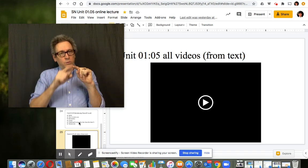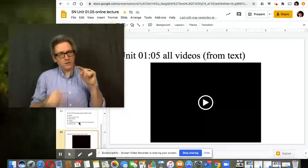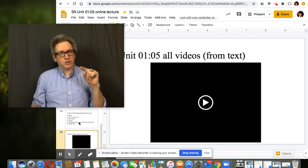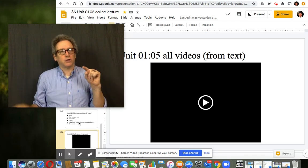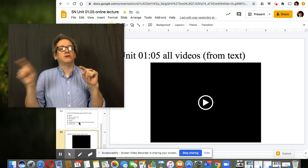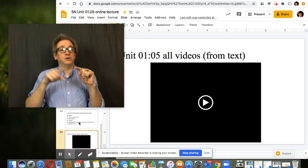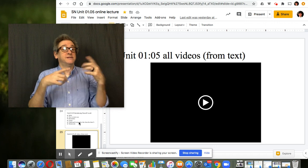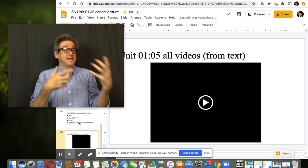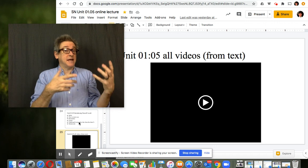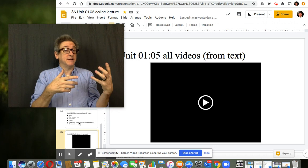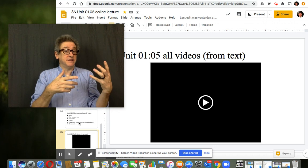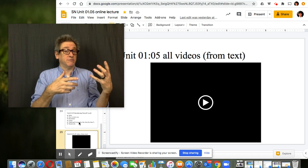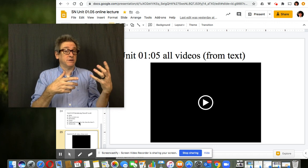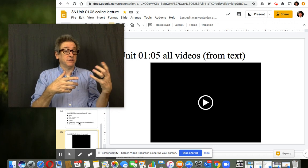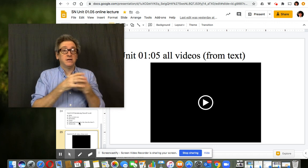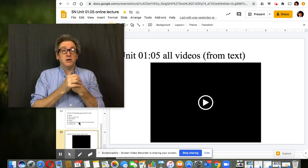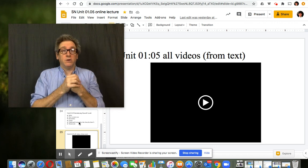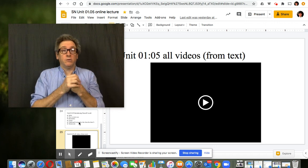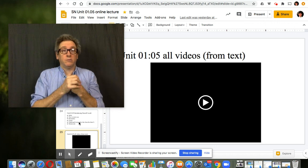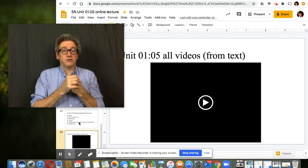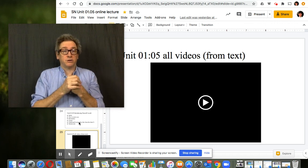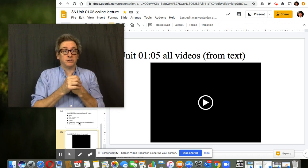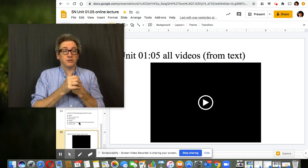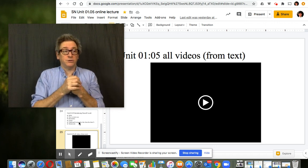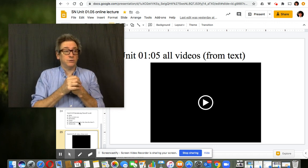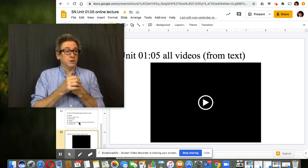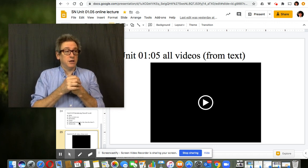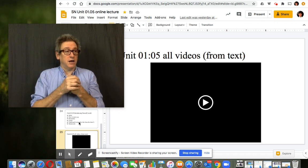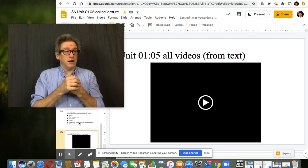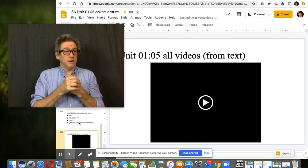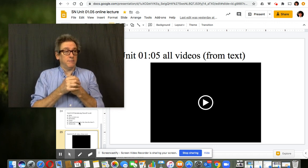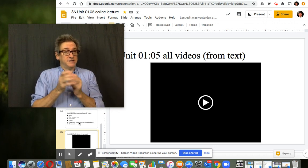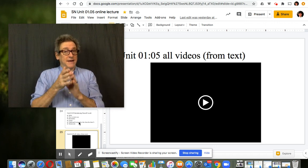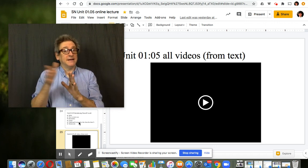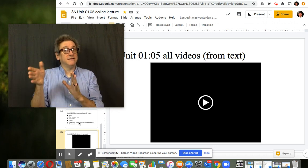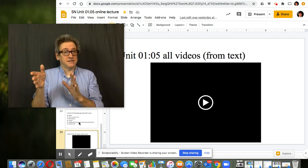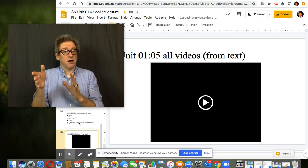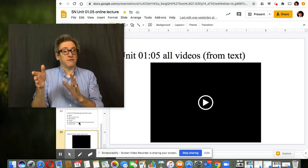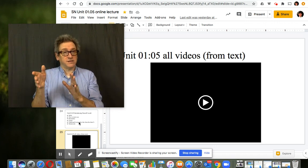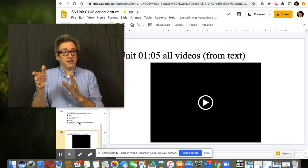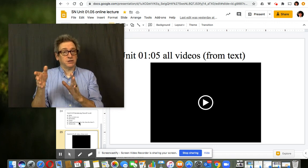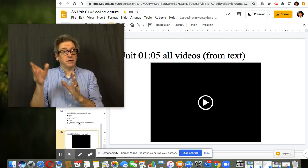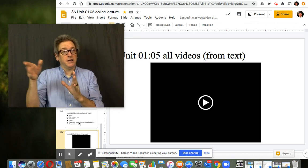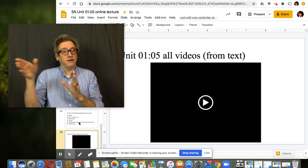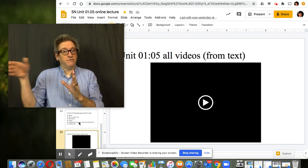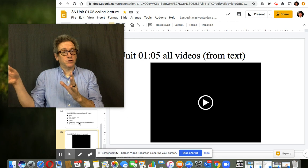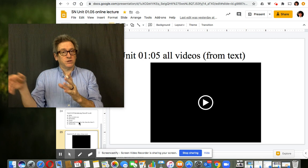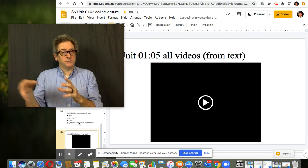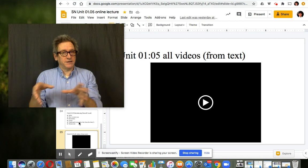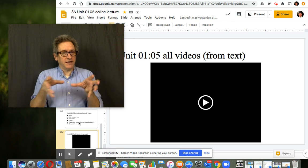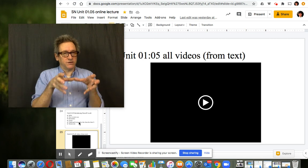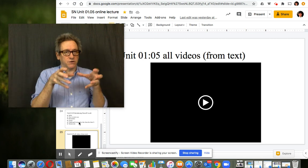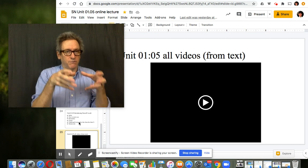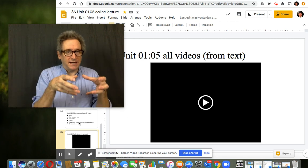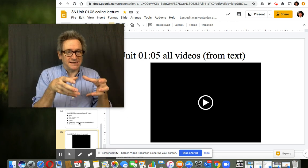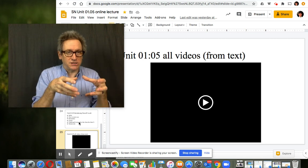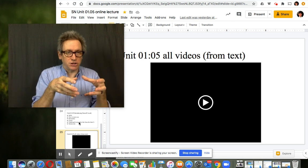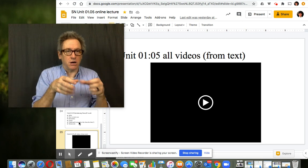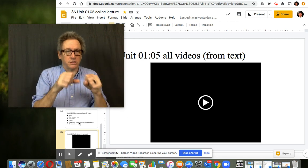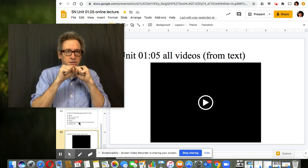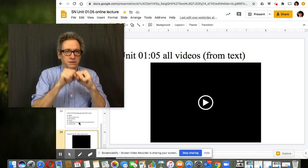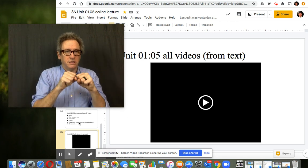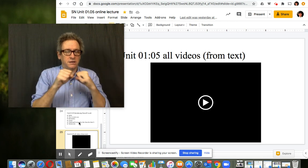So we will return to same and different. We will return to expanding this conversation in future ones, but they give you sort of bite